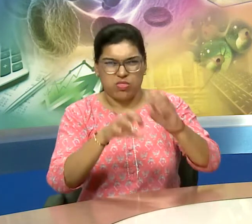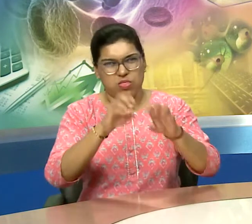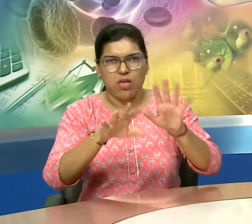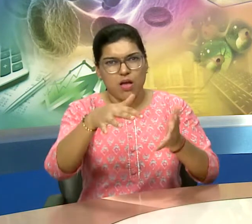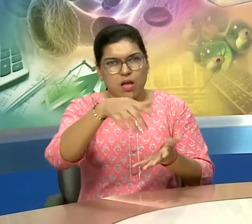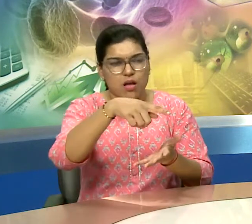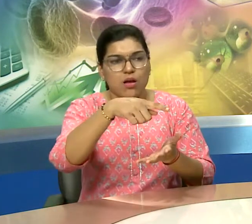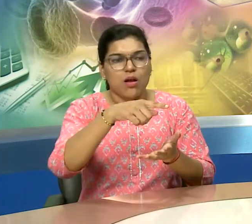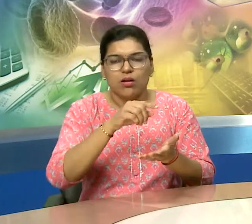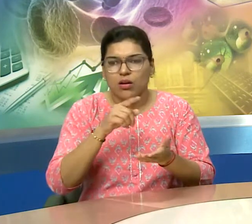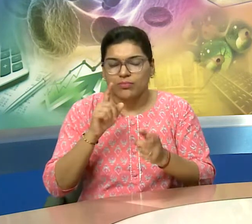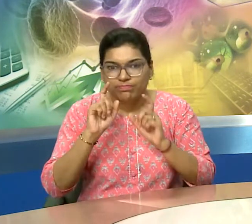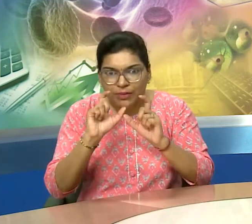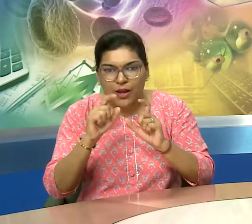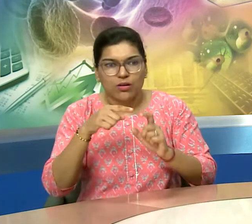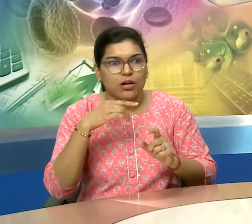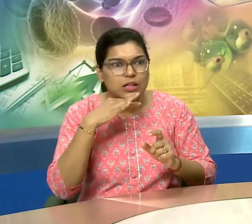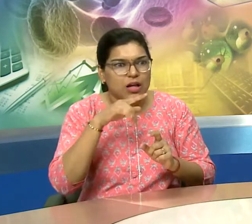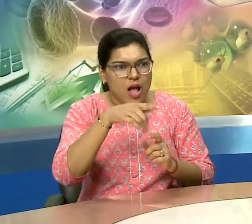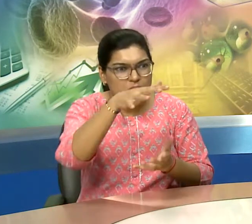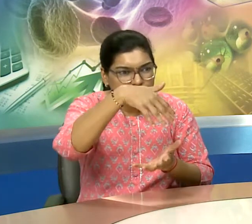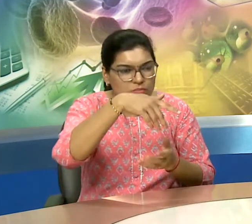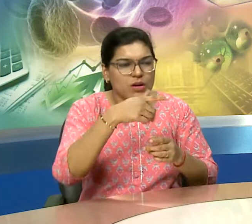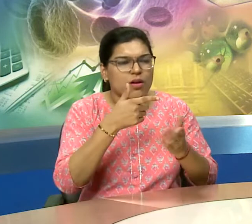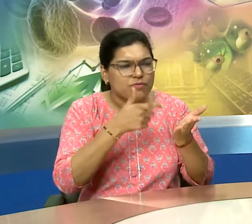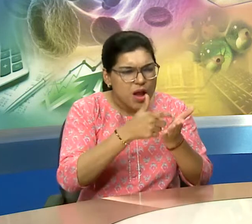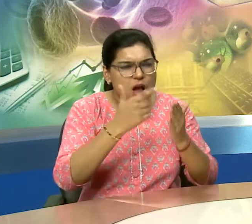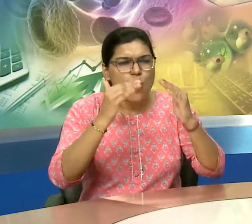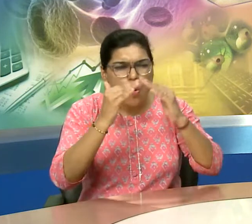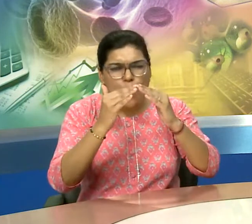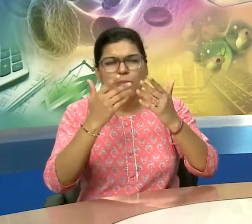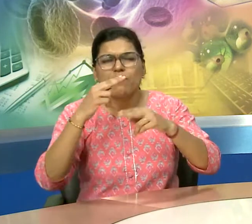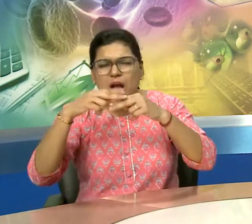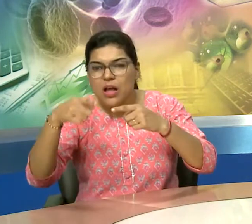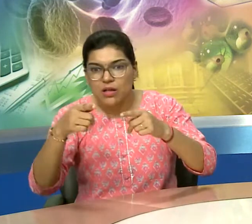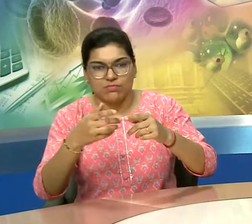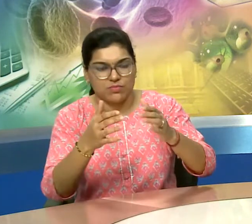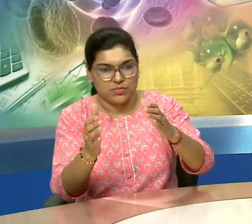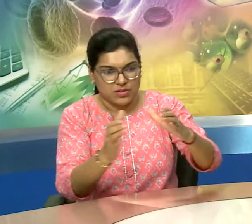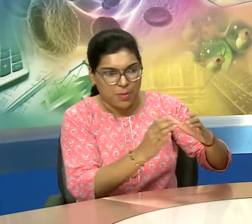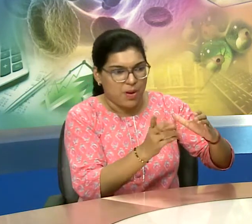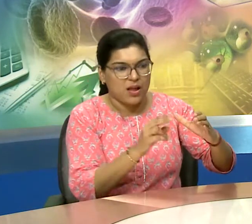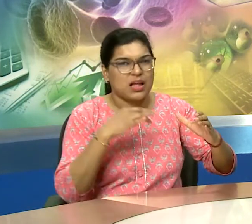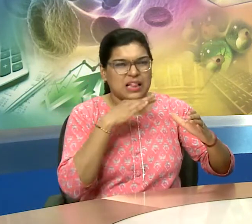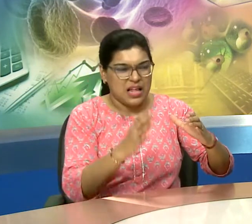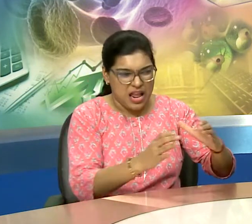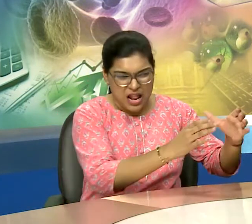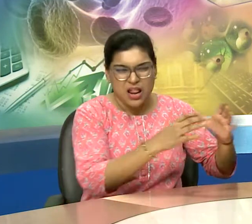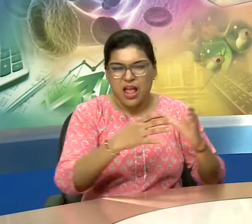So, all these three places where soil is getting polluted, it is due to the faulty disposal